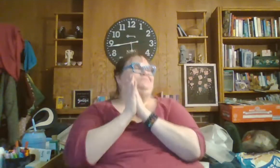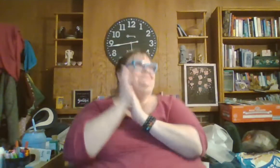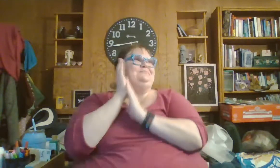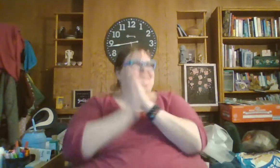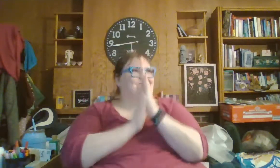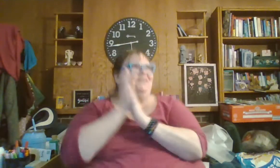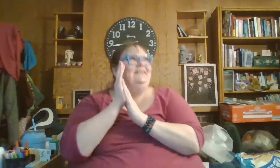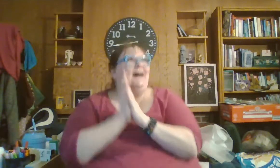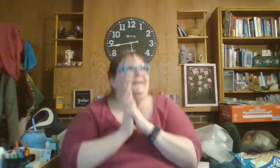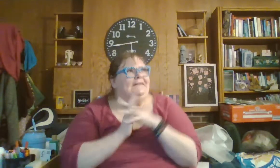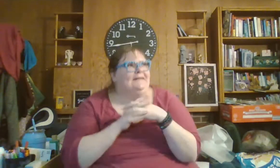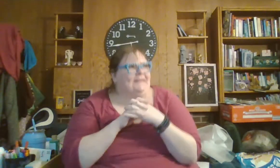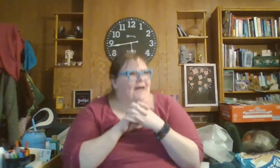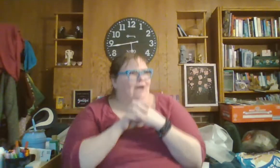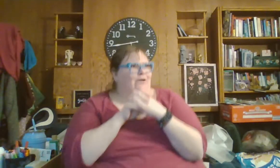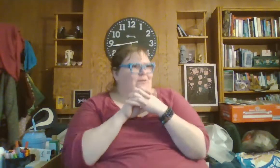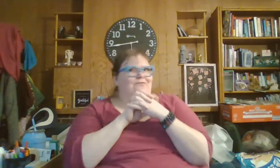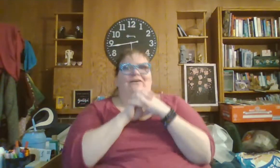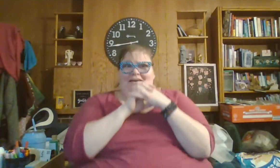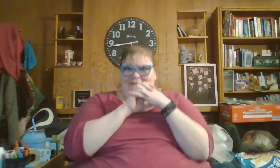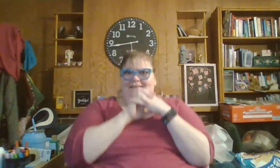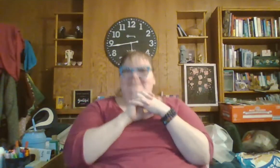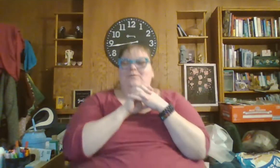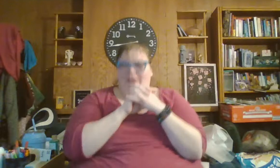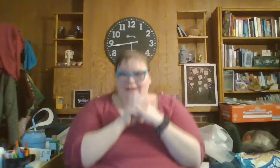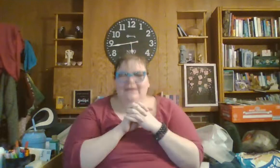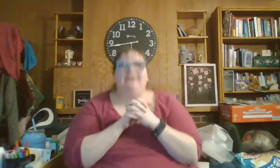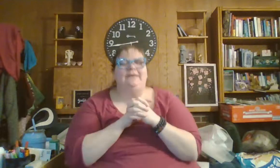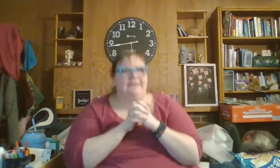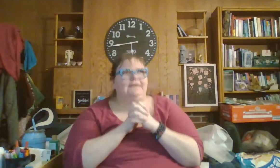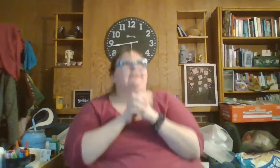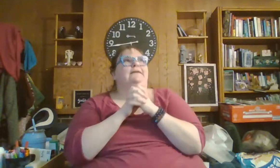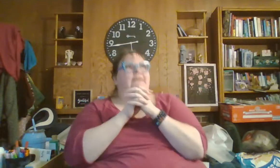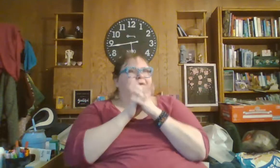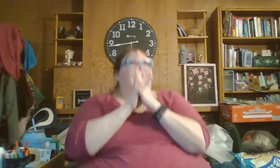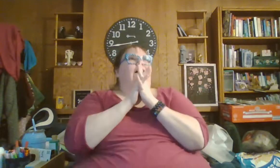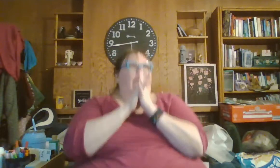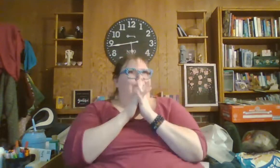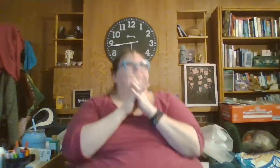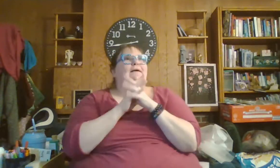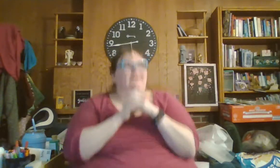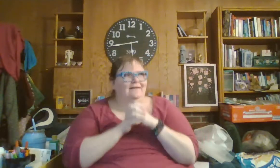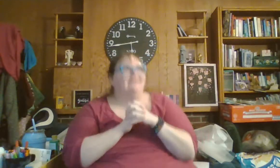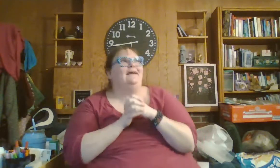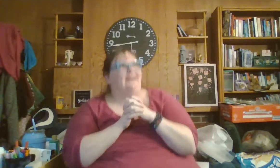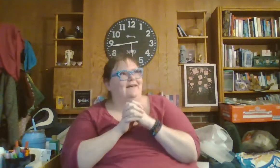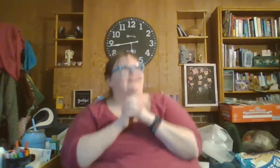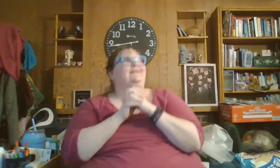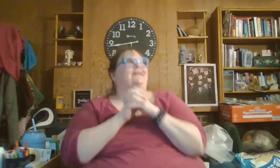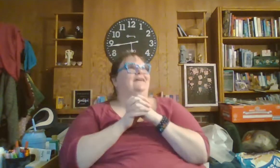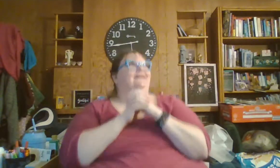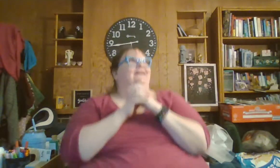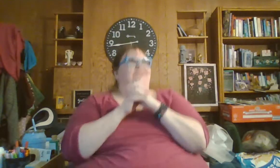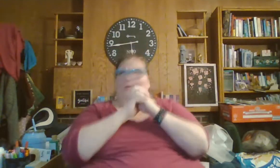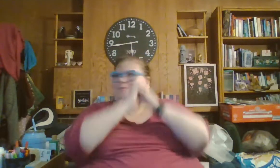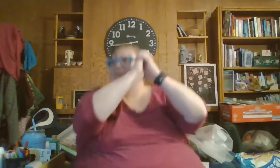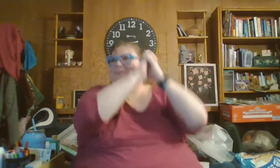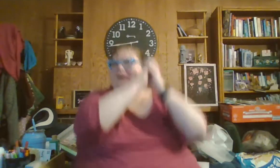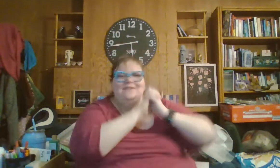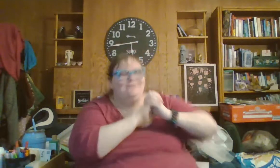yeah, I woke up at 5 again this morning. And jumped out of bed and ran to